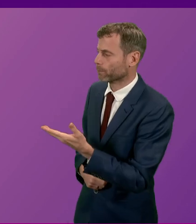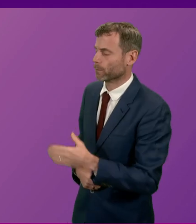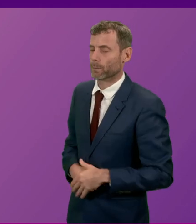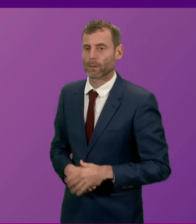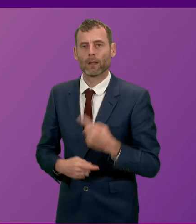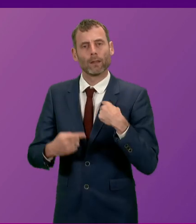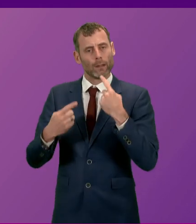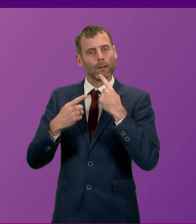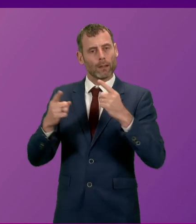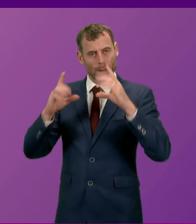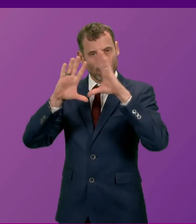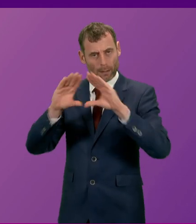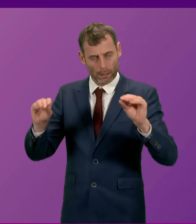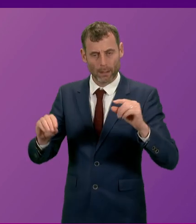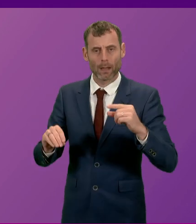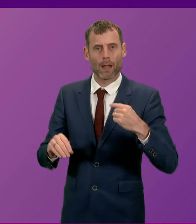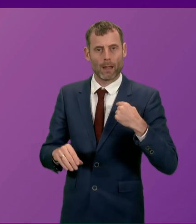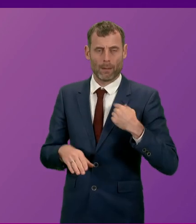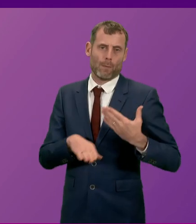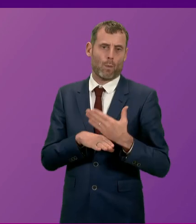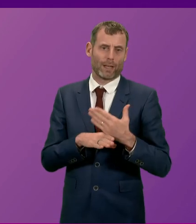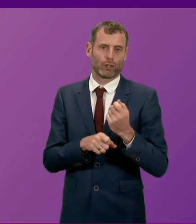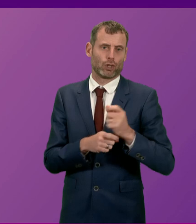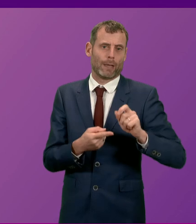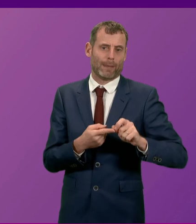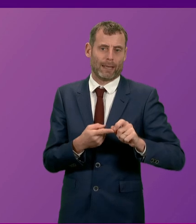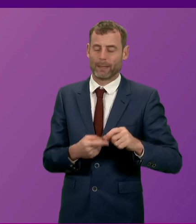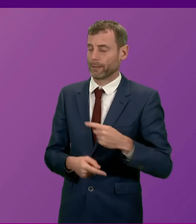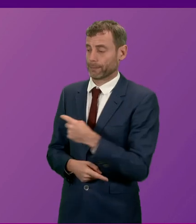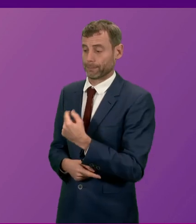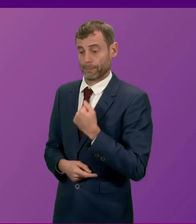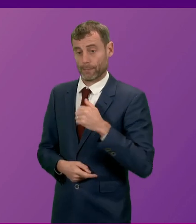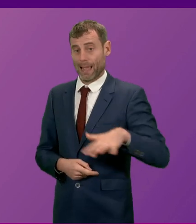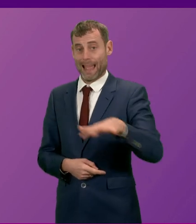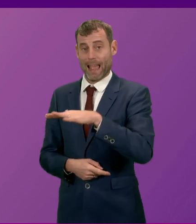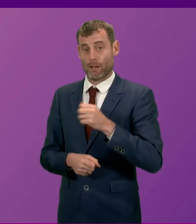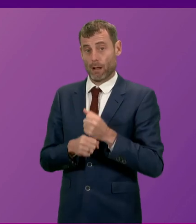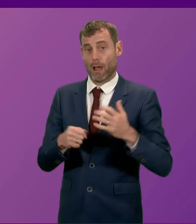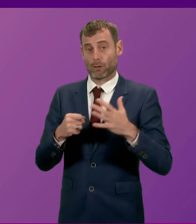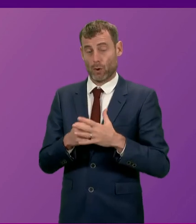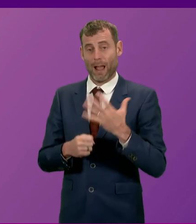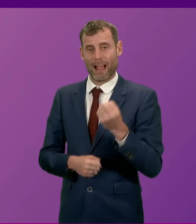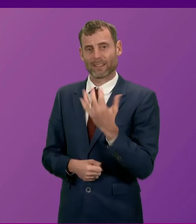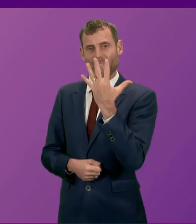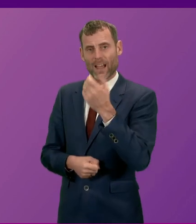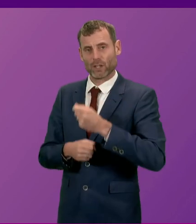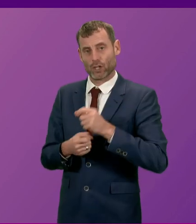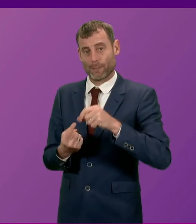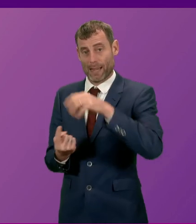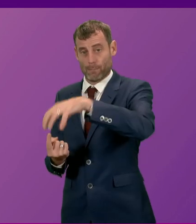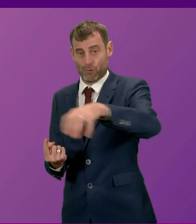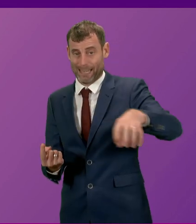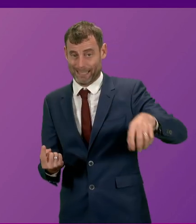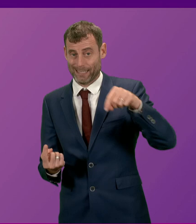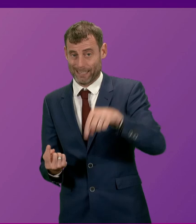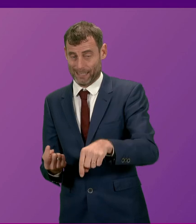of interest as a practising NHS GP. Drumchapel Health Centre in my region of Glasgow houses five GP practices and serves one